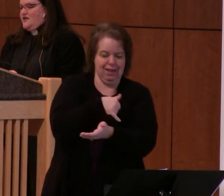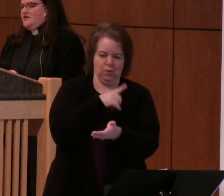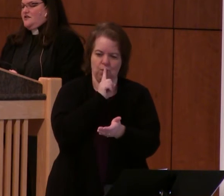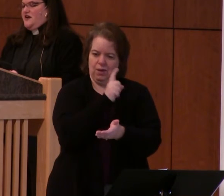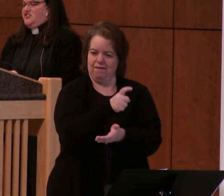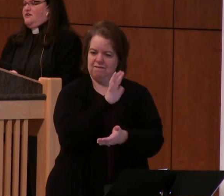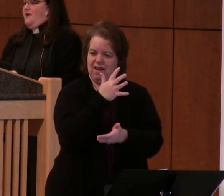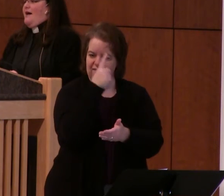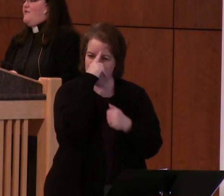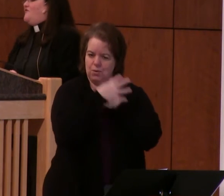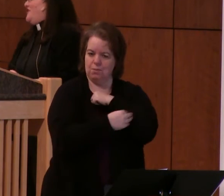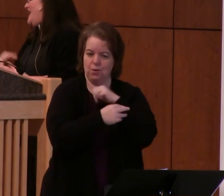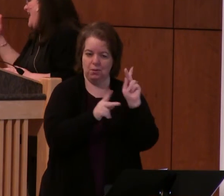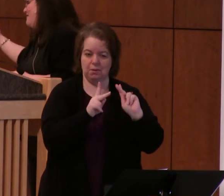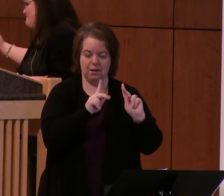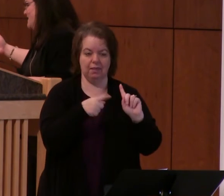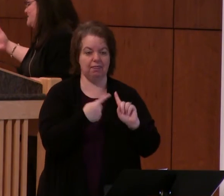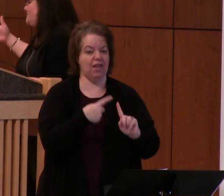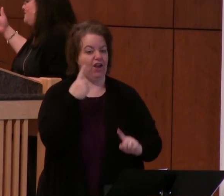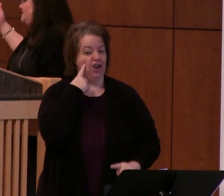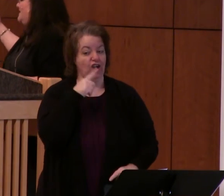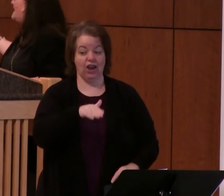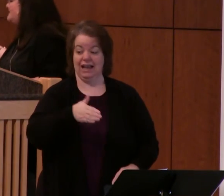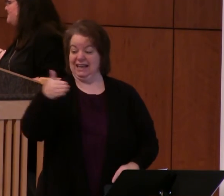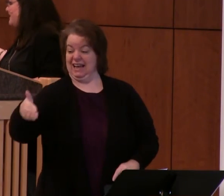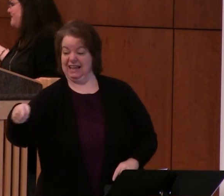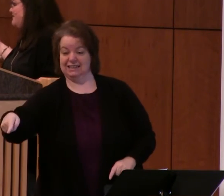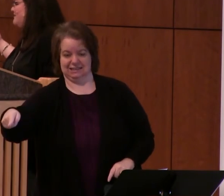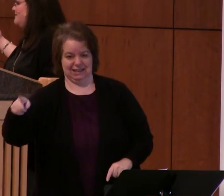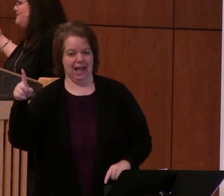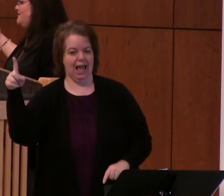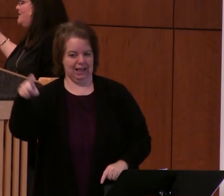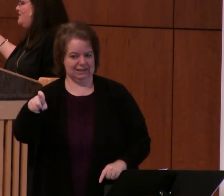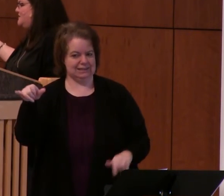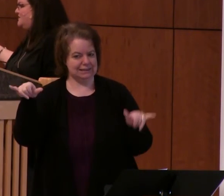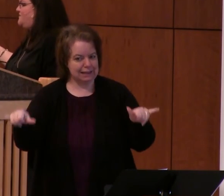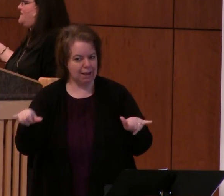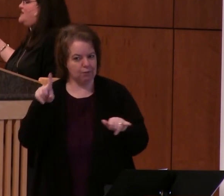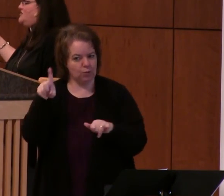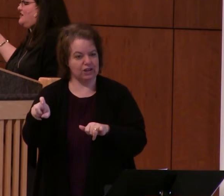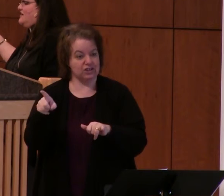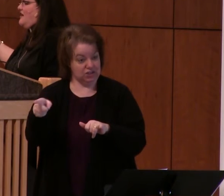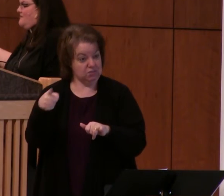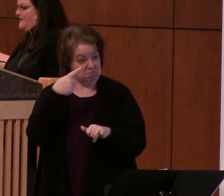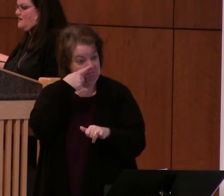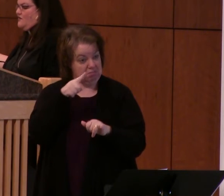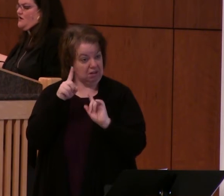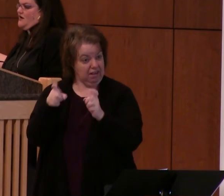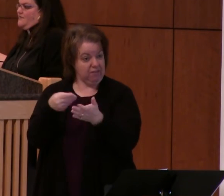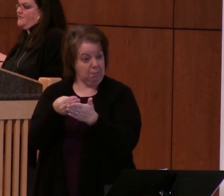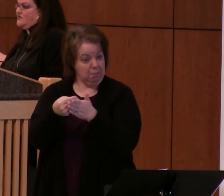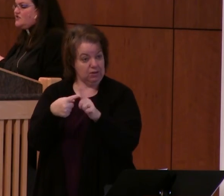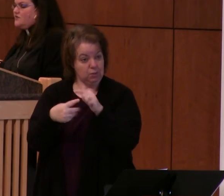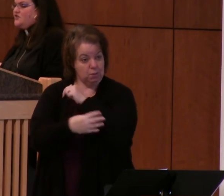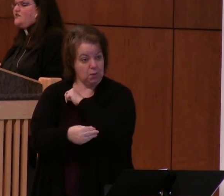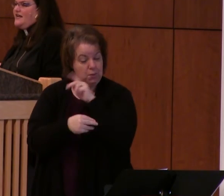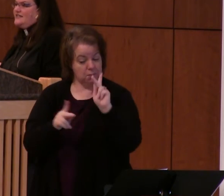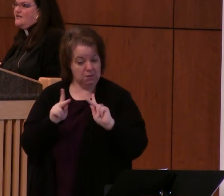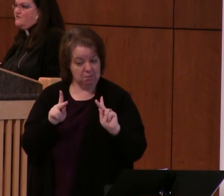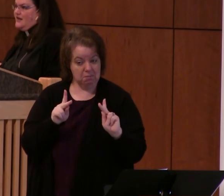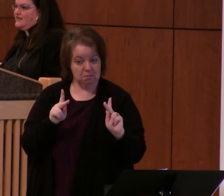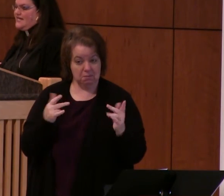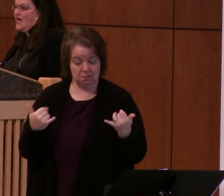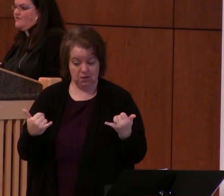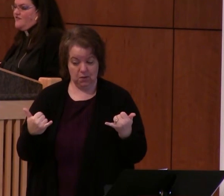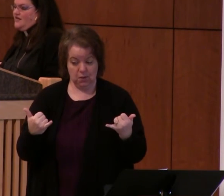And then I heard the question pop over again, because the person next to me was finishing up their order. Sir, would you like